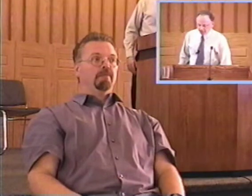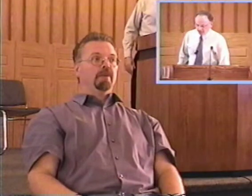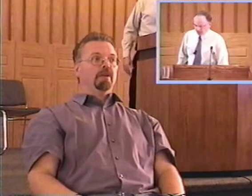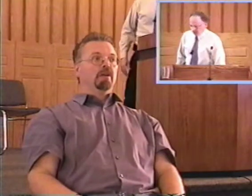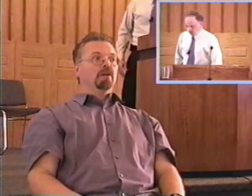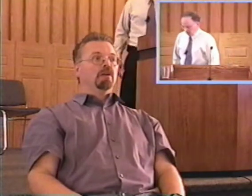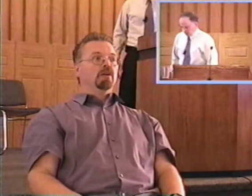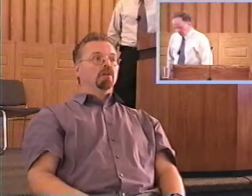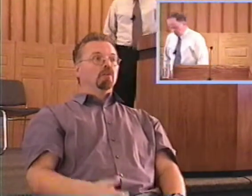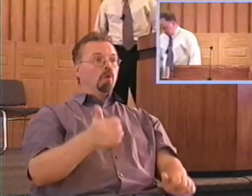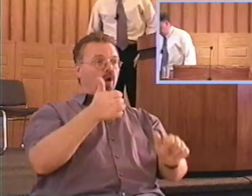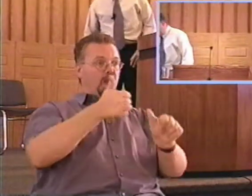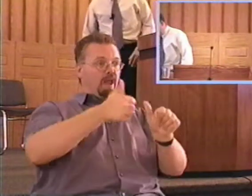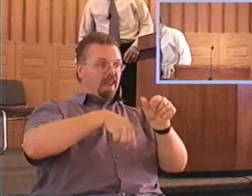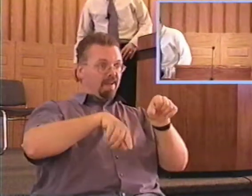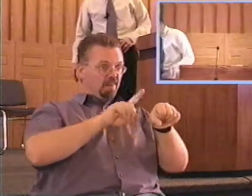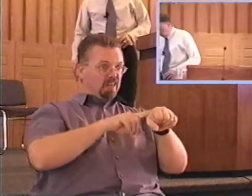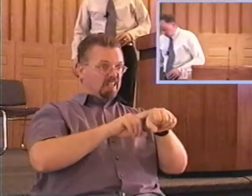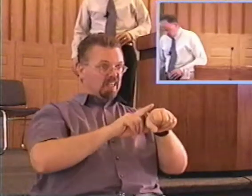Therefore, every time